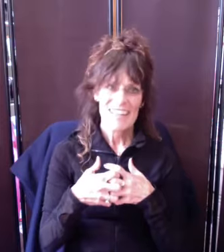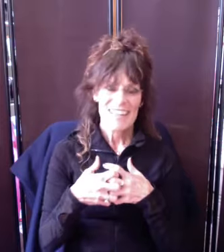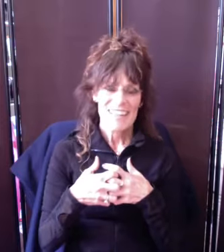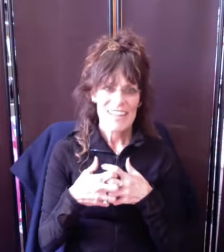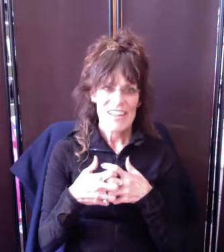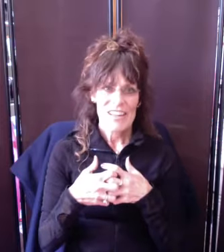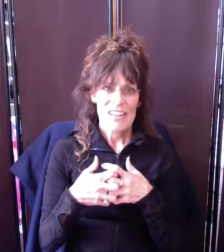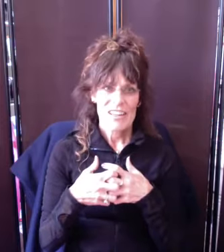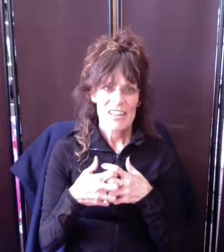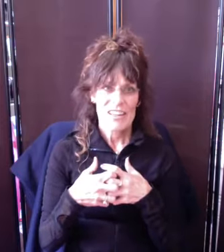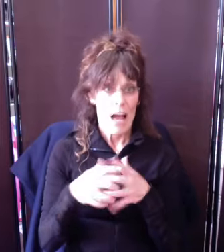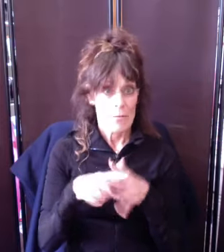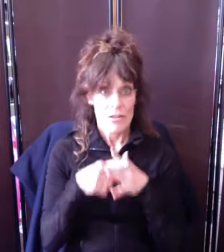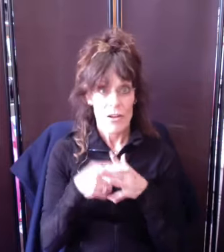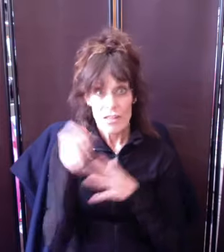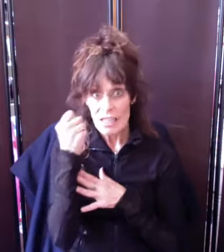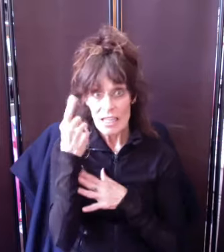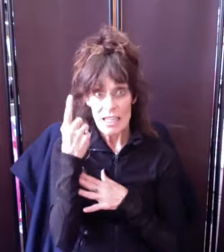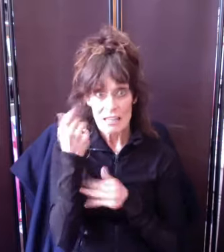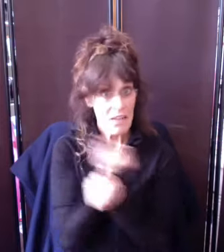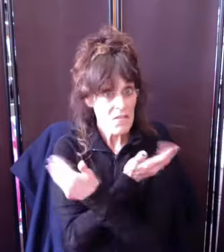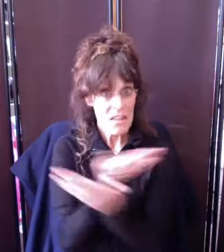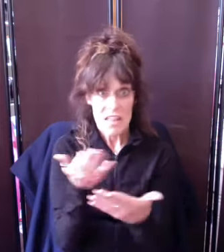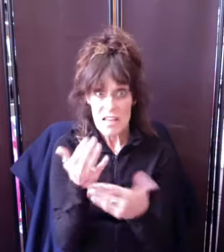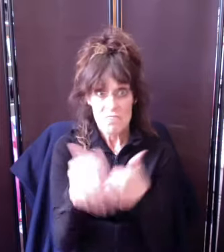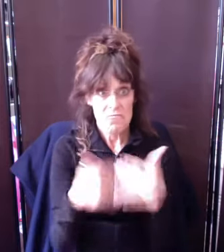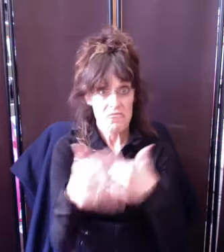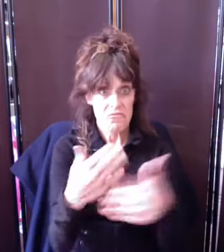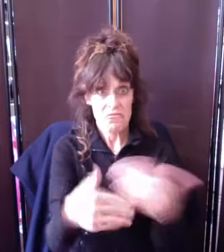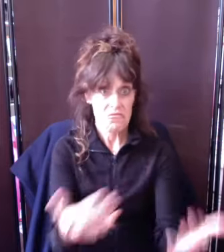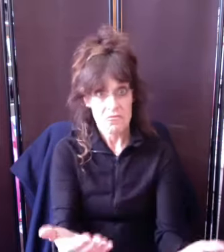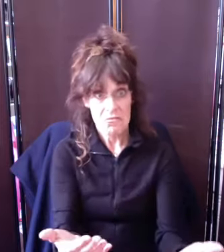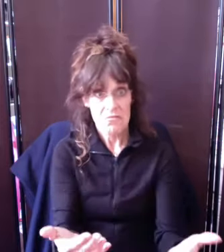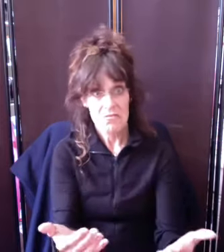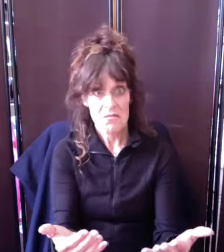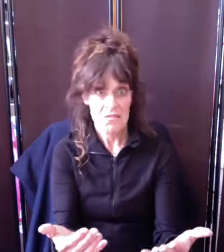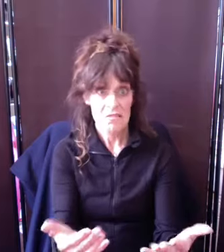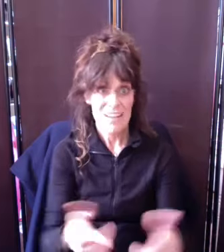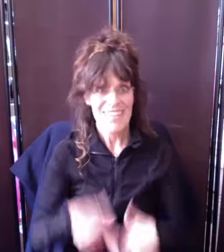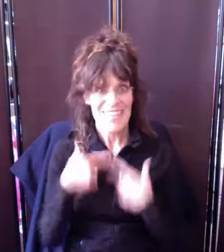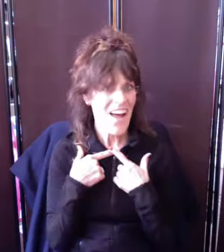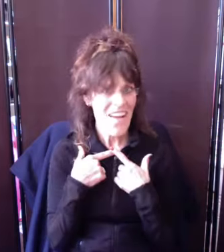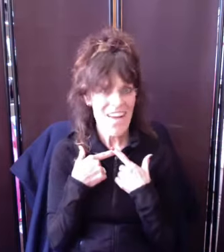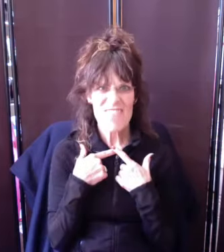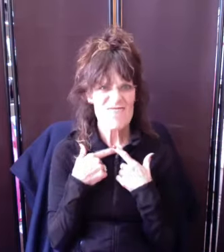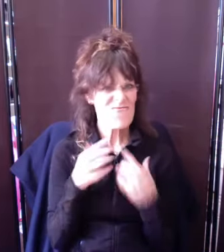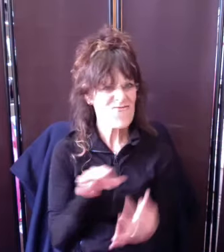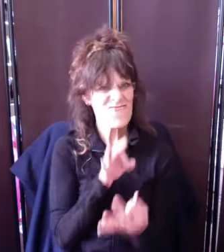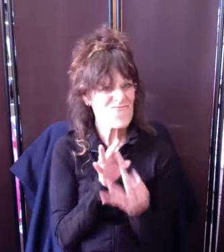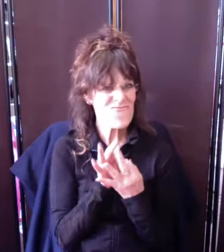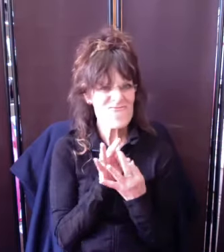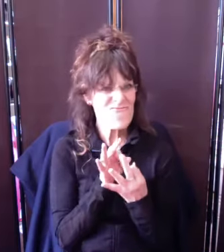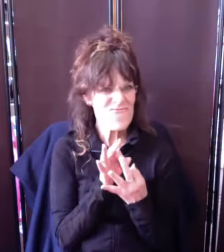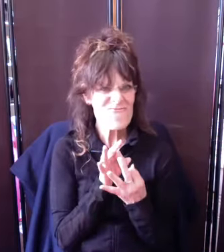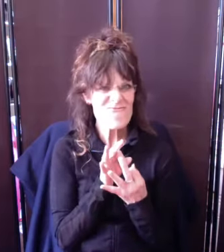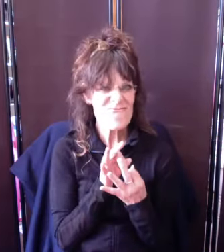I'm starting to get everything rolling again, right? And life is coming together. And like I said, I'm in graduate school, and